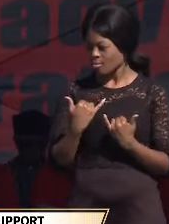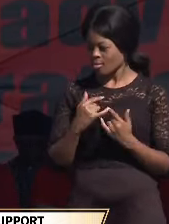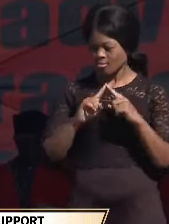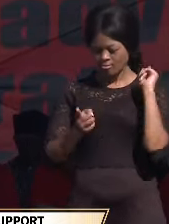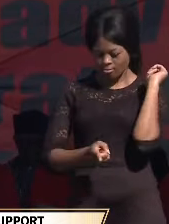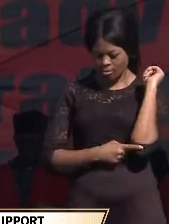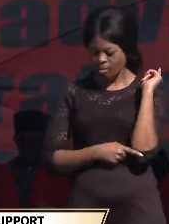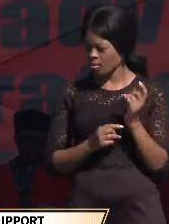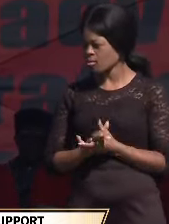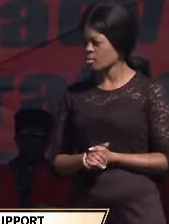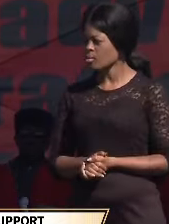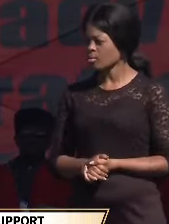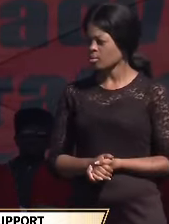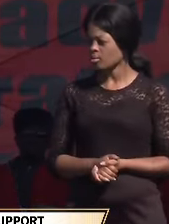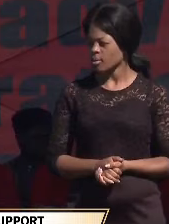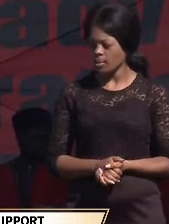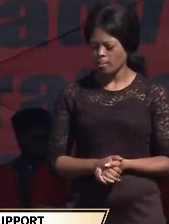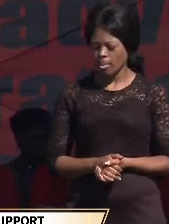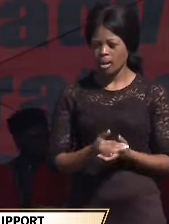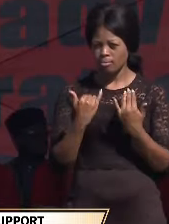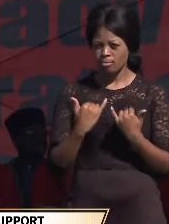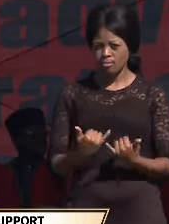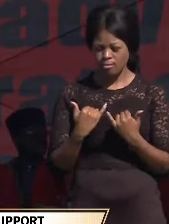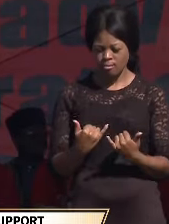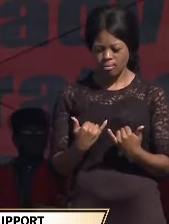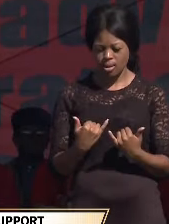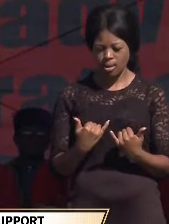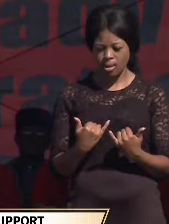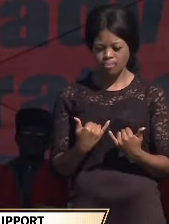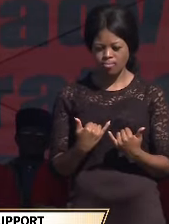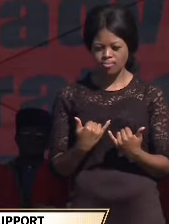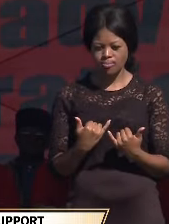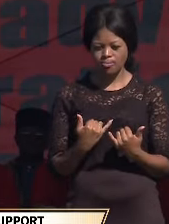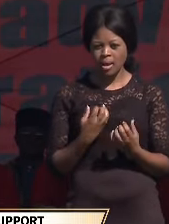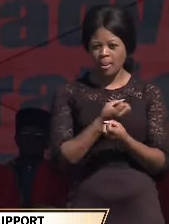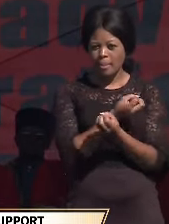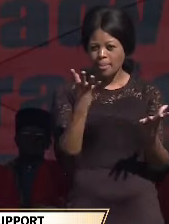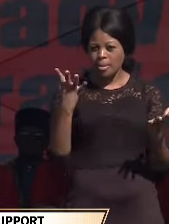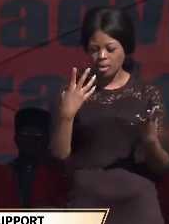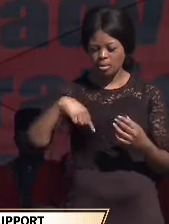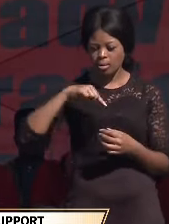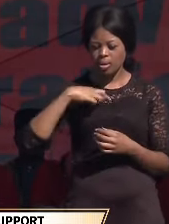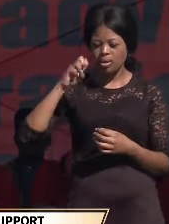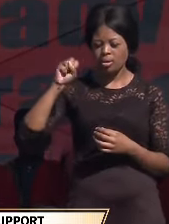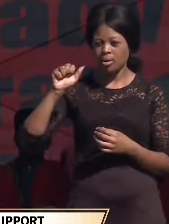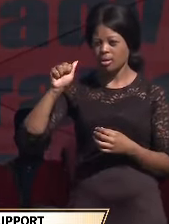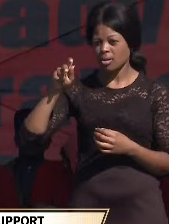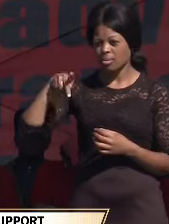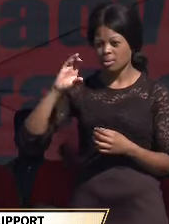is funukisho. Today, our main message as the SACP, we